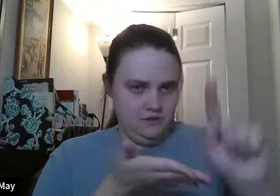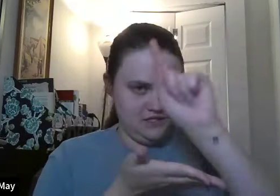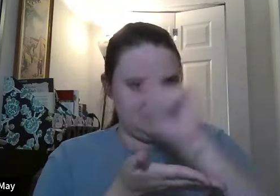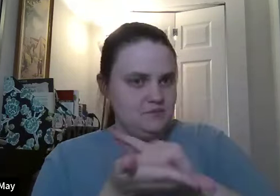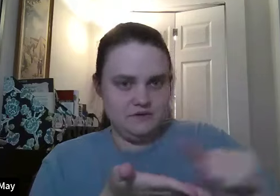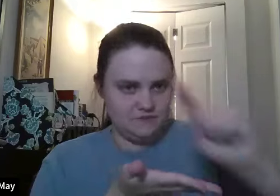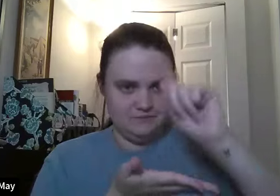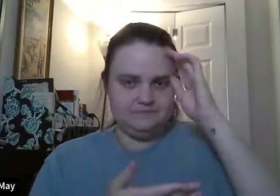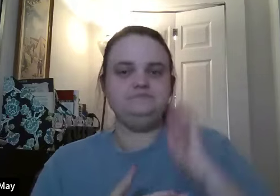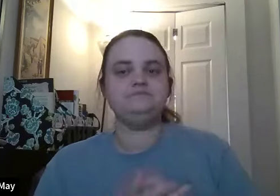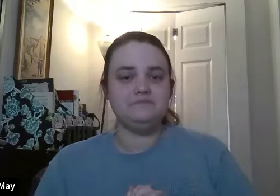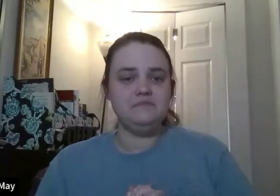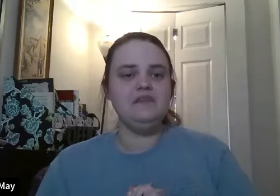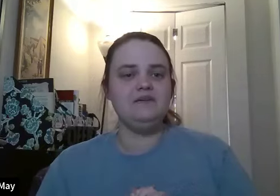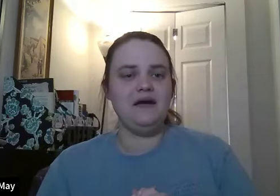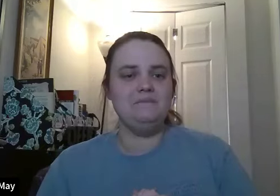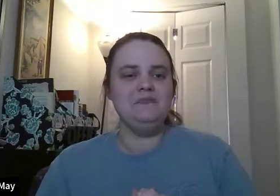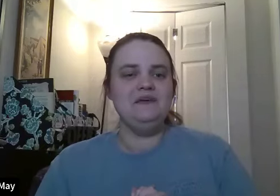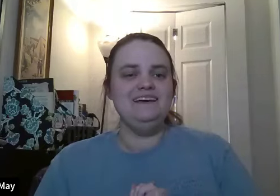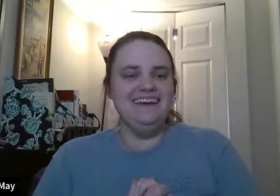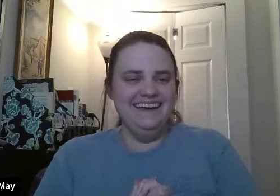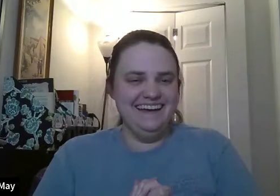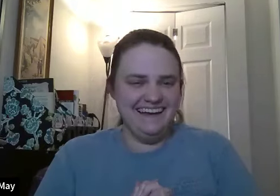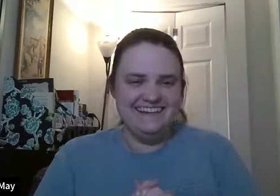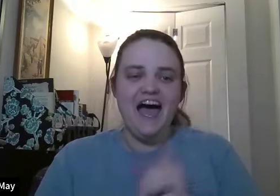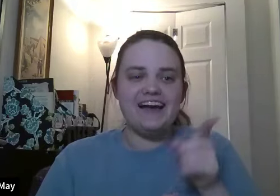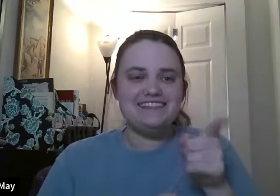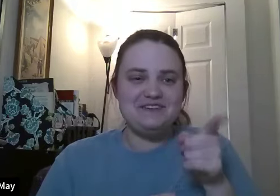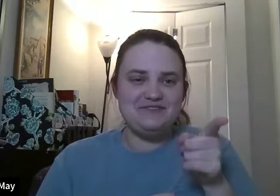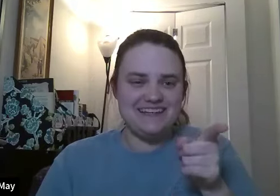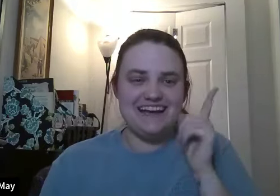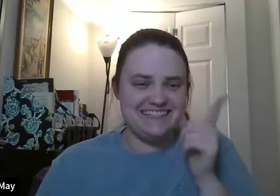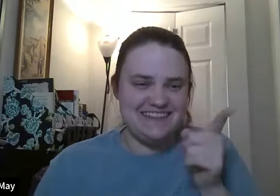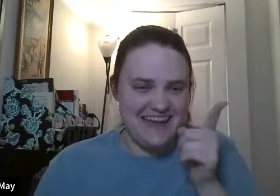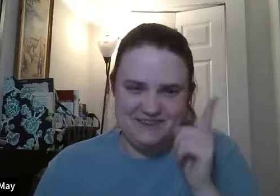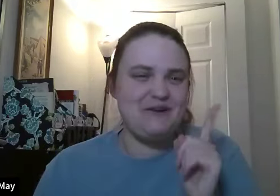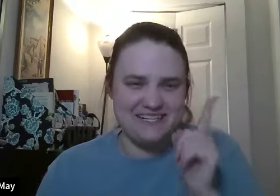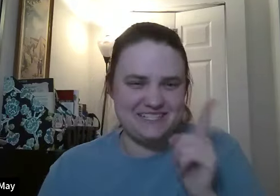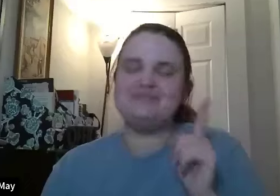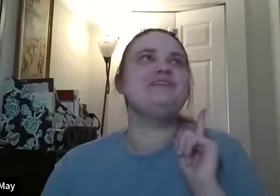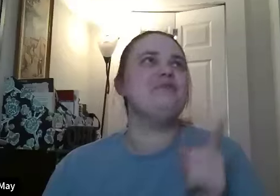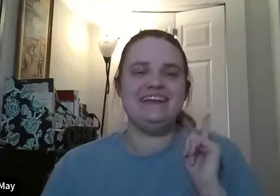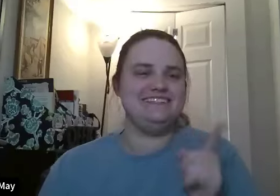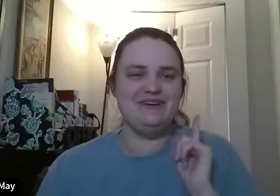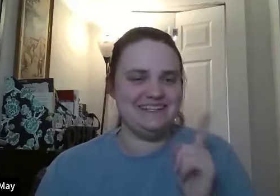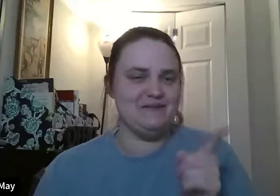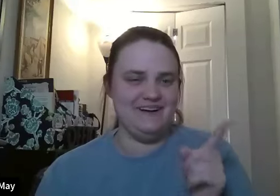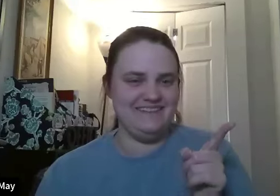guys just keep doing this one. Okay. I see your face. I see that. You were questioning. You're like, what is going on right